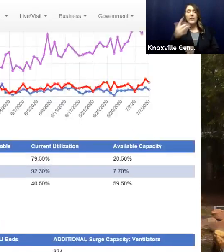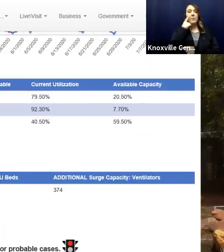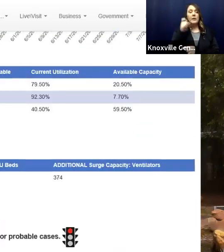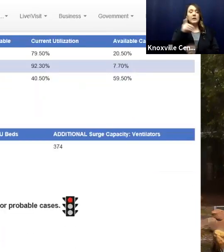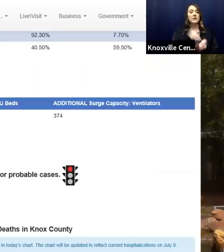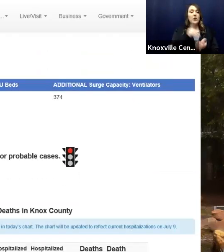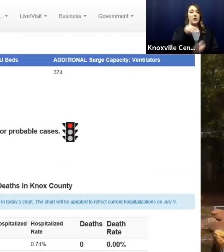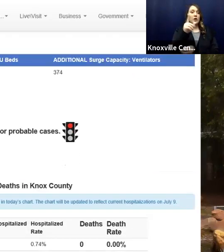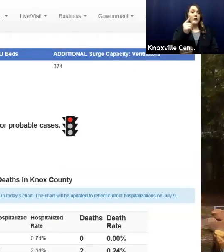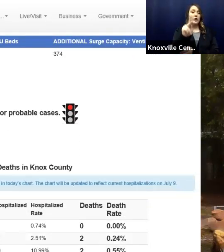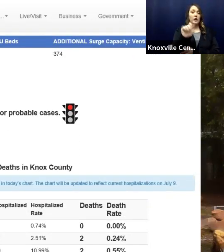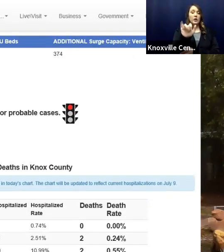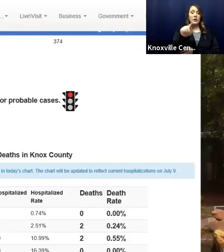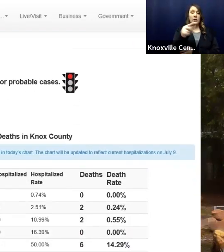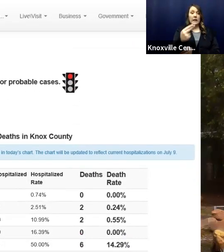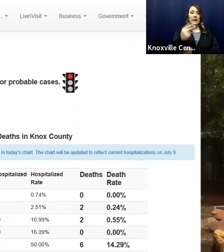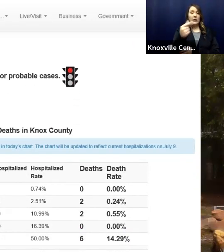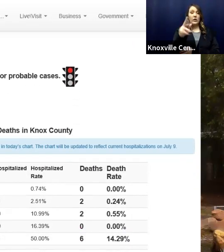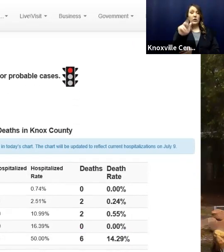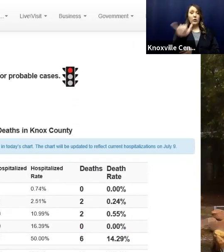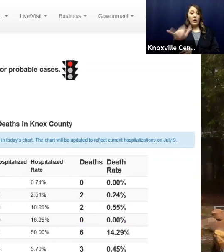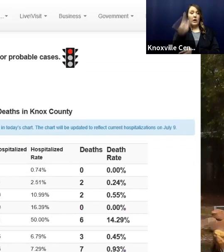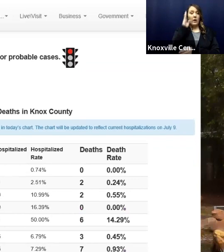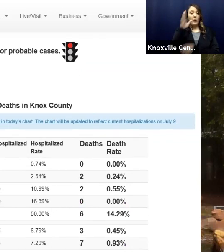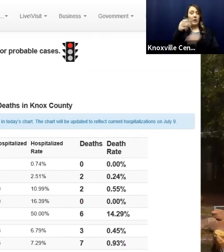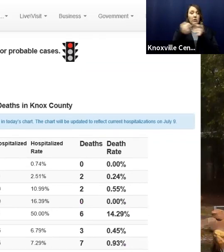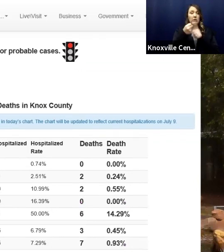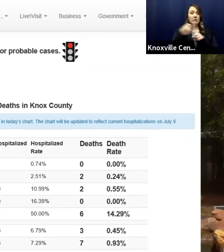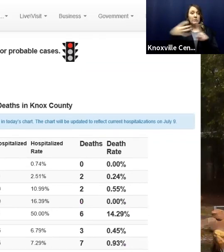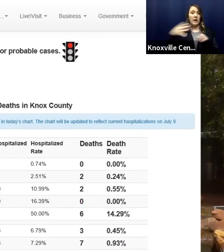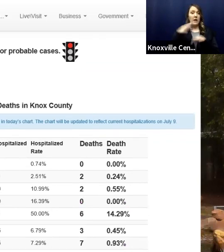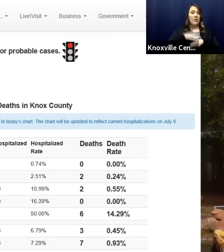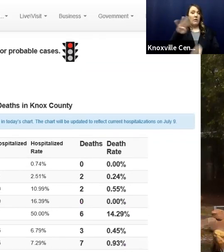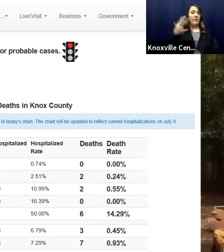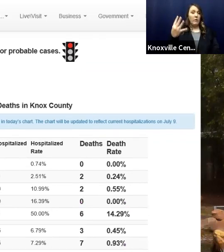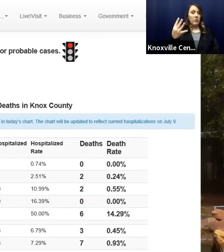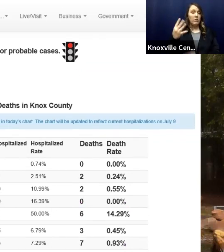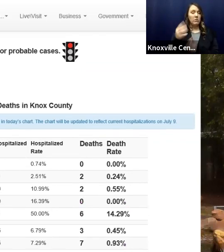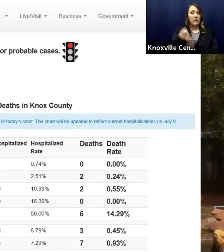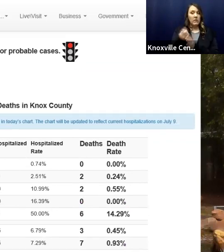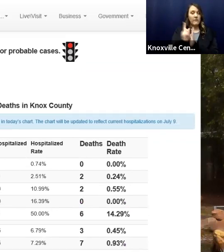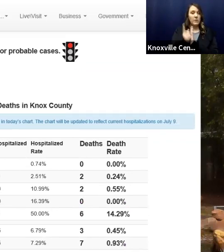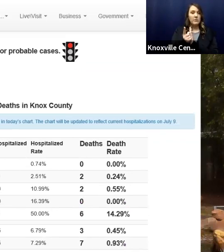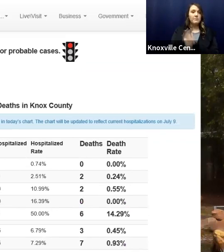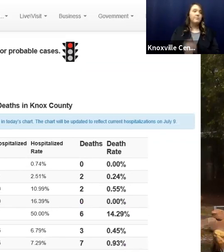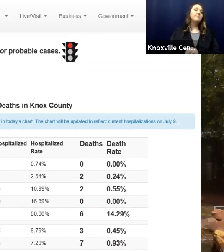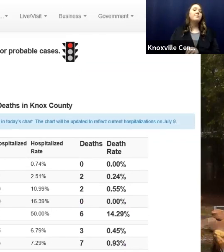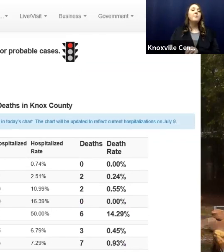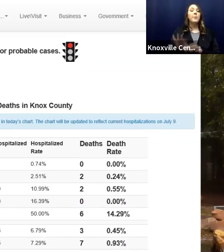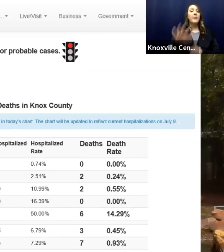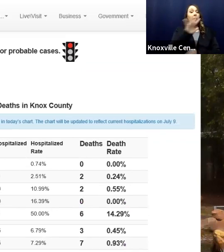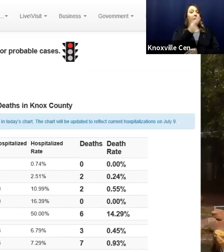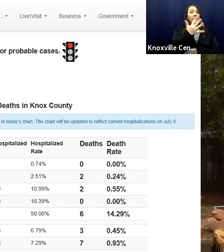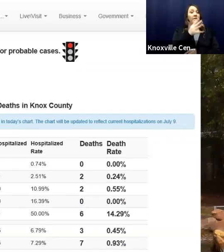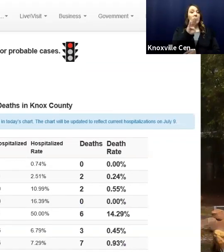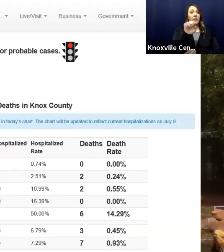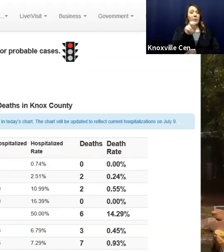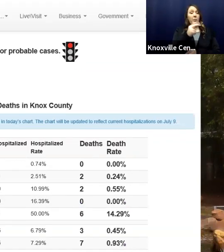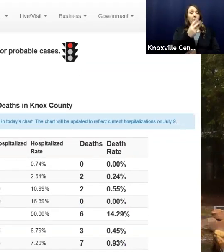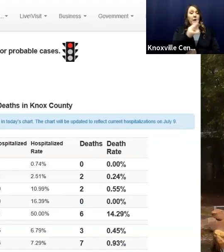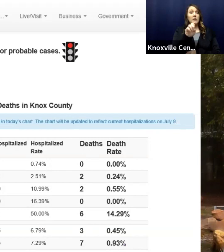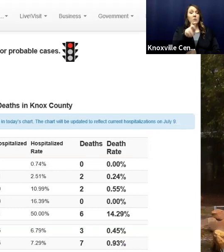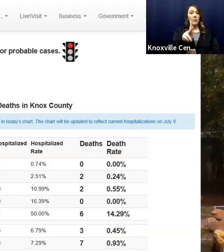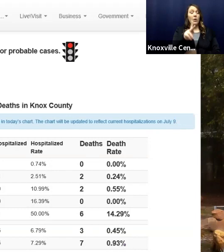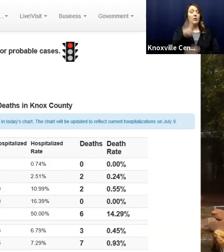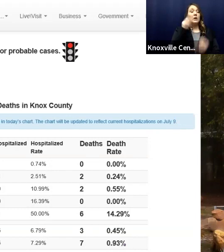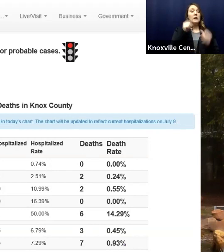more in depth about the fourth benchmark in just a few minutes. Our fifth benchmark is sustained or